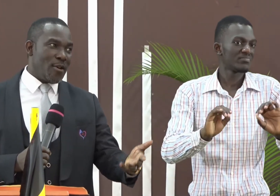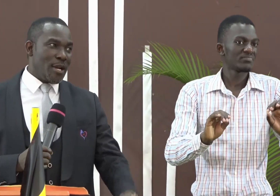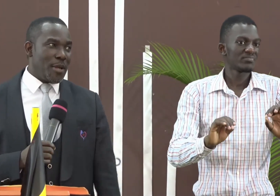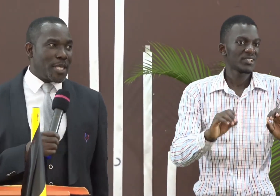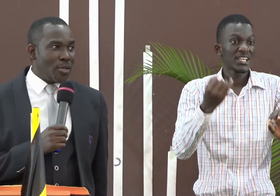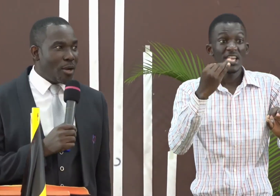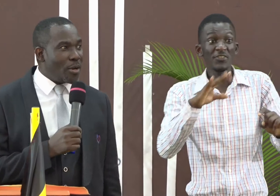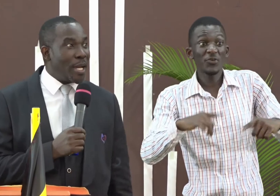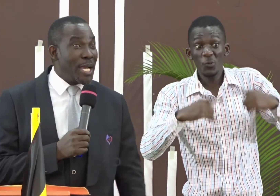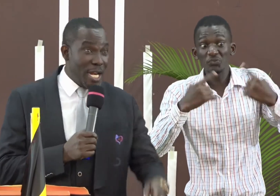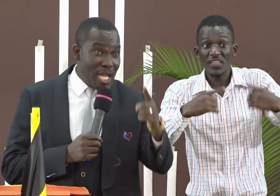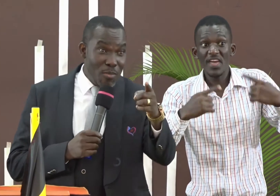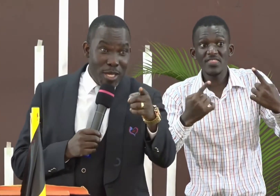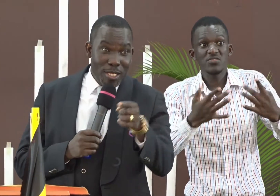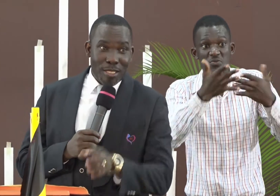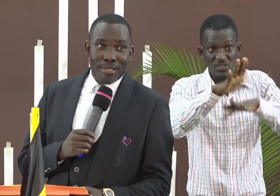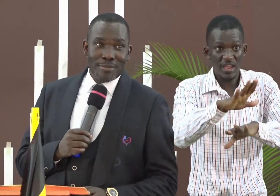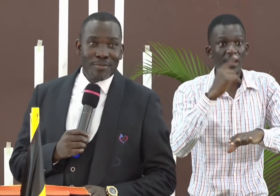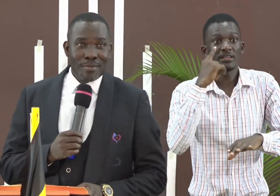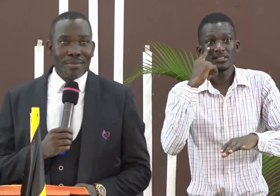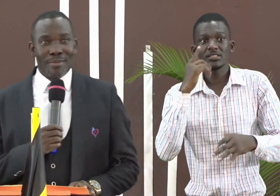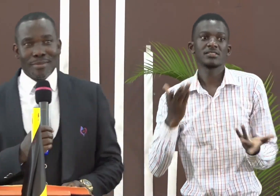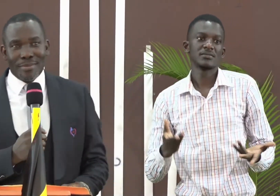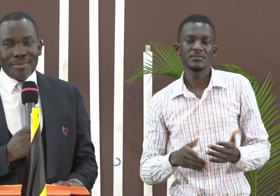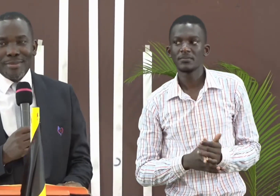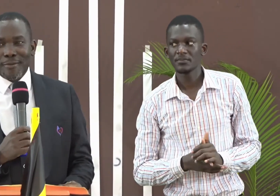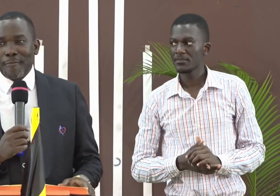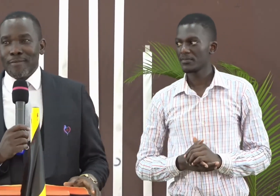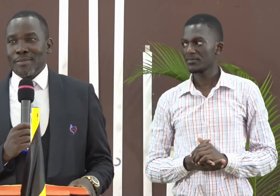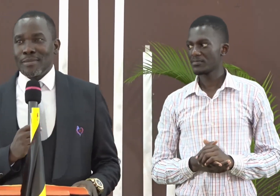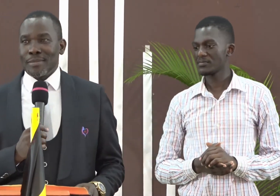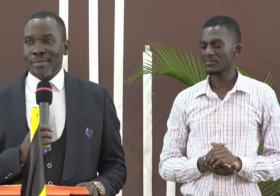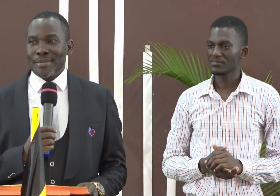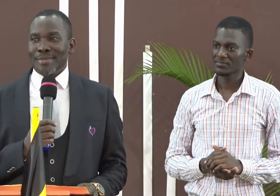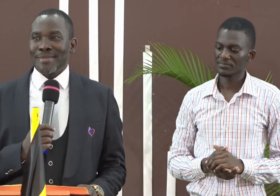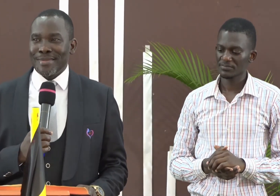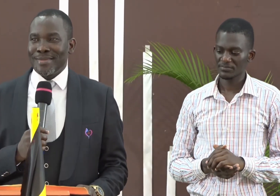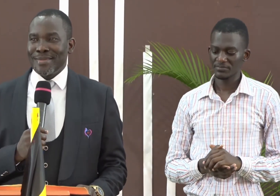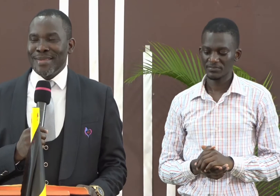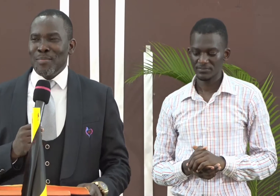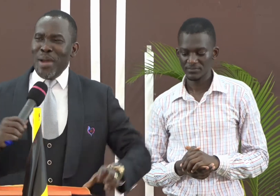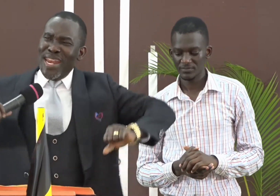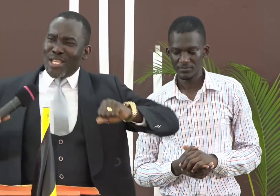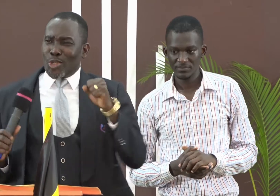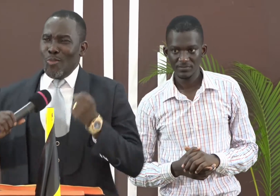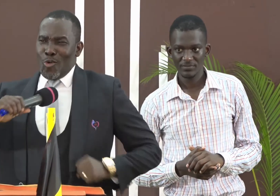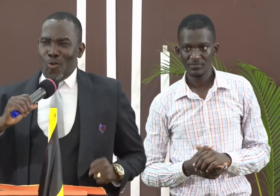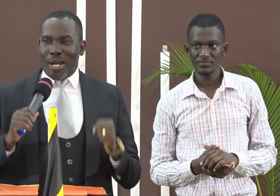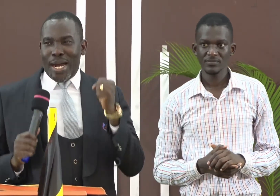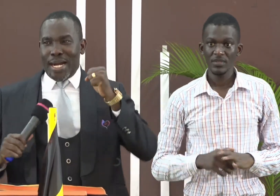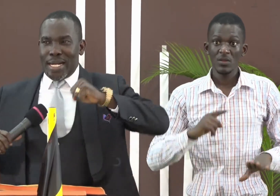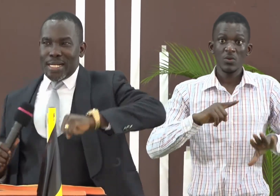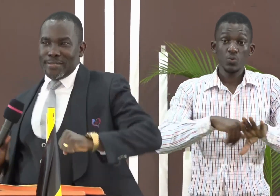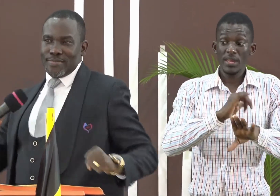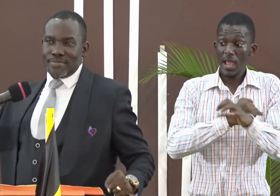nyafa, ojakula wa chitunda kula, nganange muendi. If you want to know it, you die, see how we will come, including when me. Nasumuru